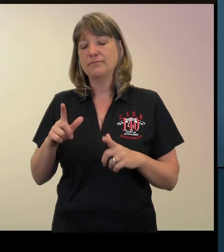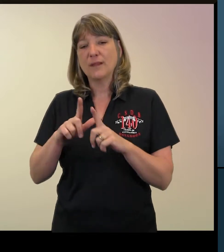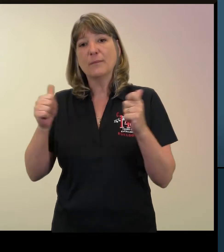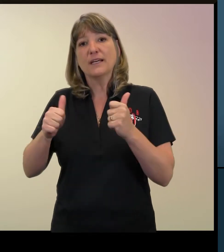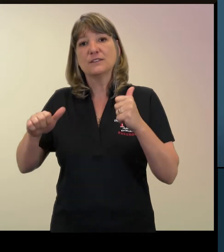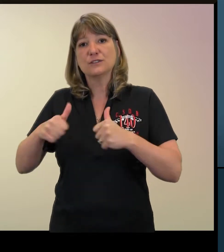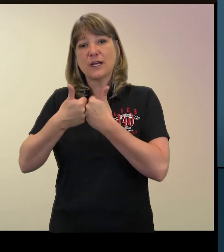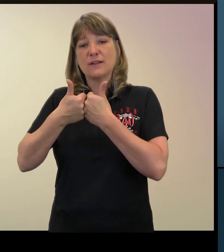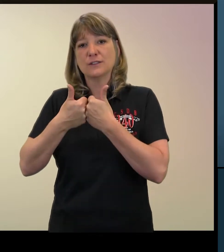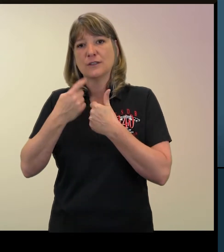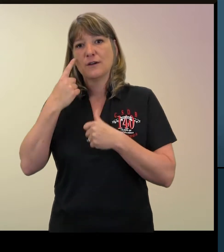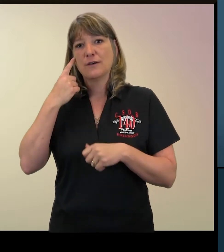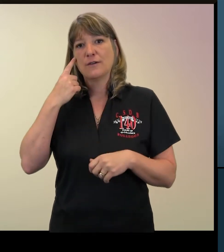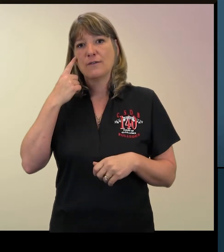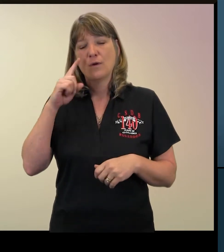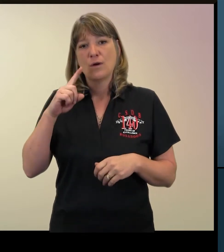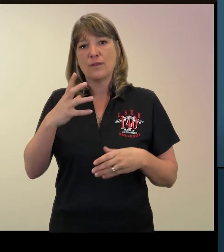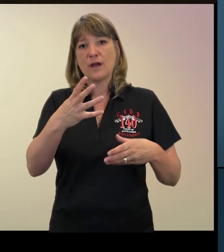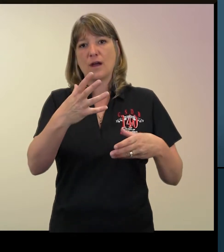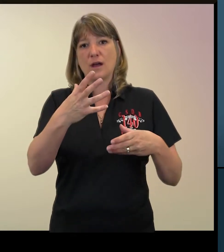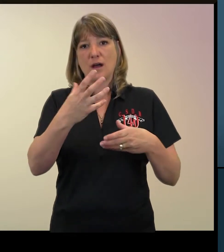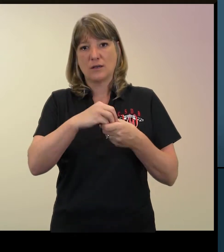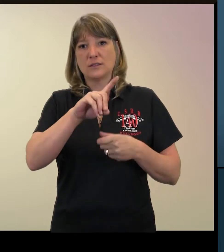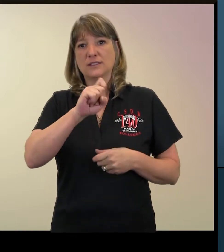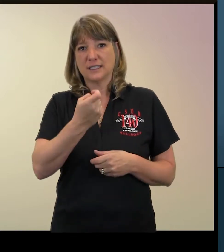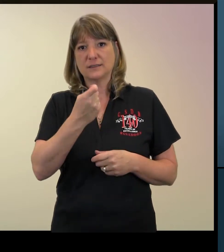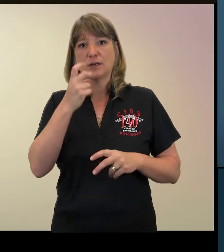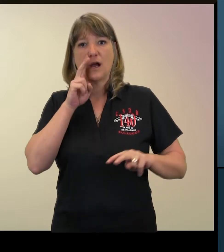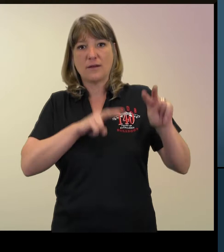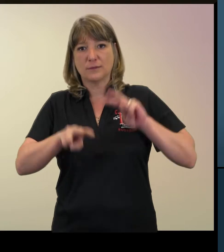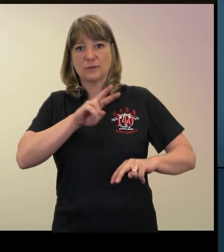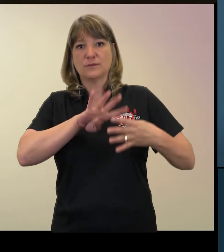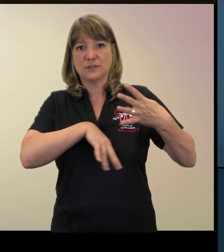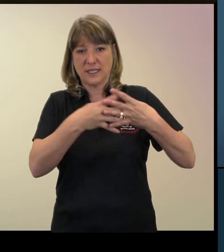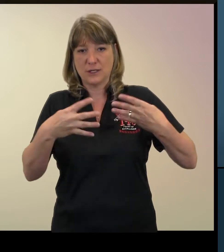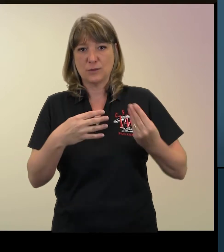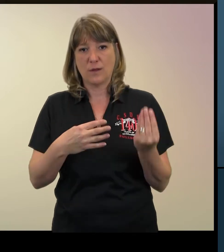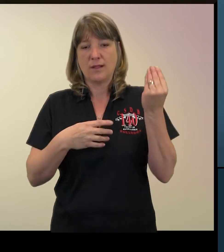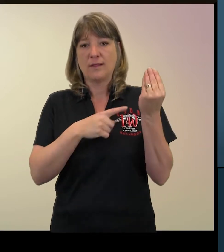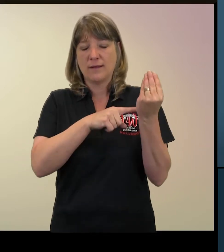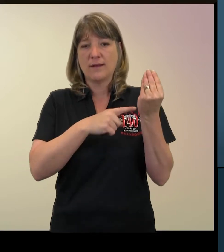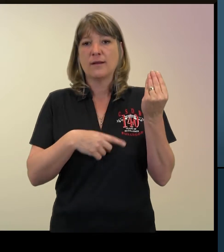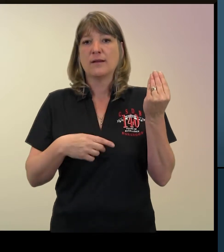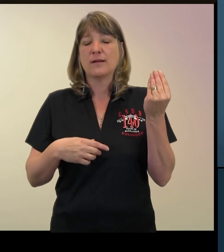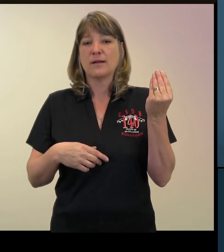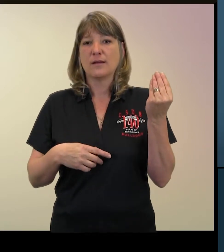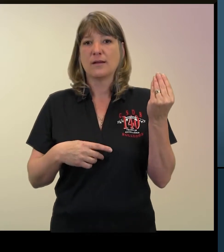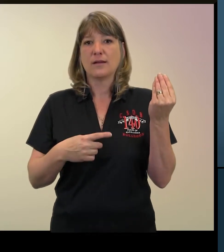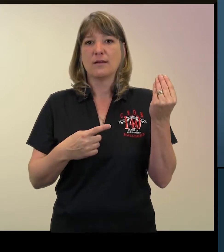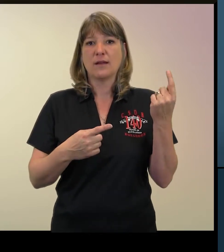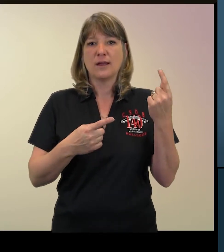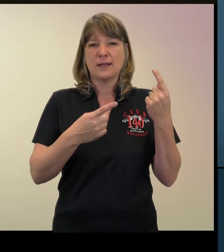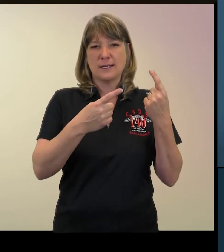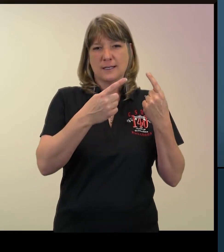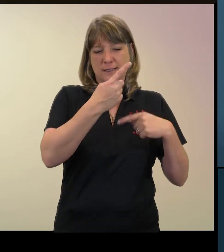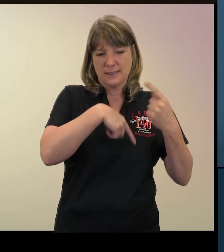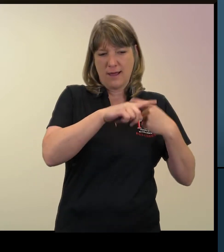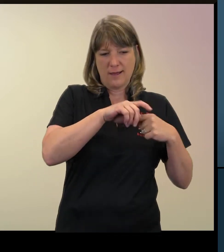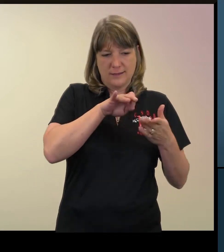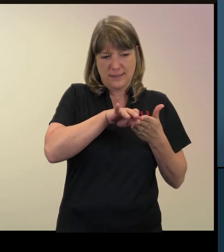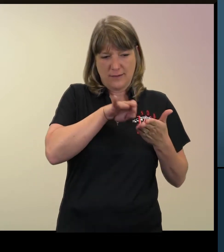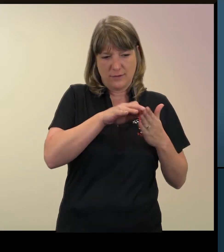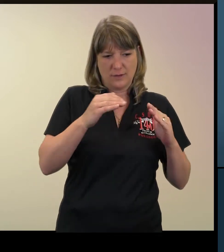One of the biggest challenges is that in the Autism Diagnostic Observation Schedule, signs